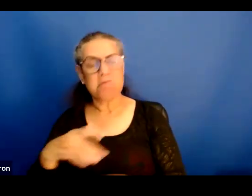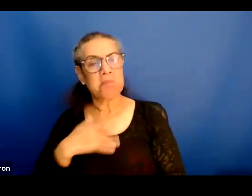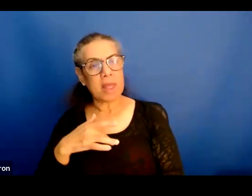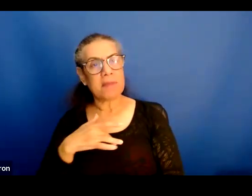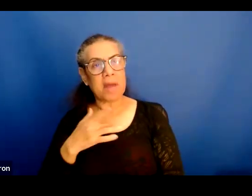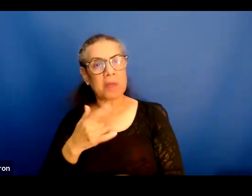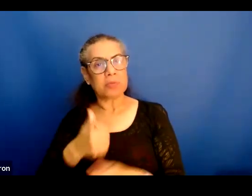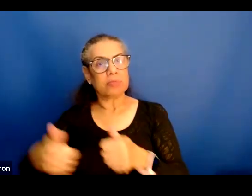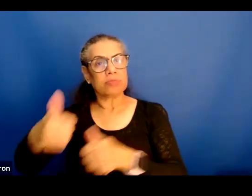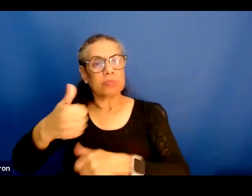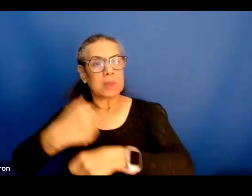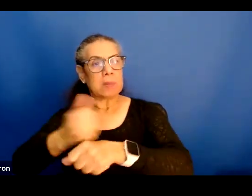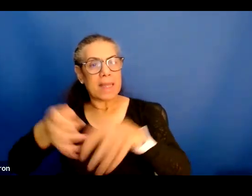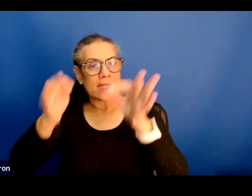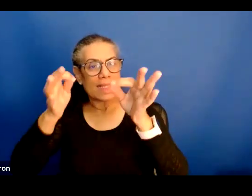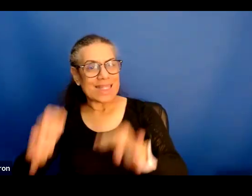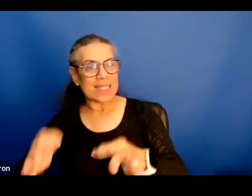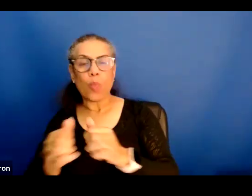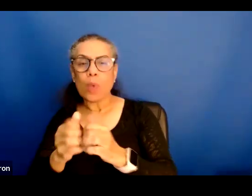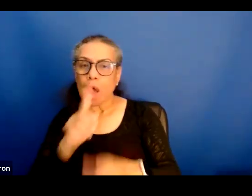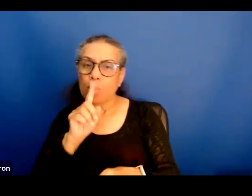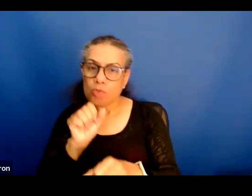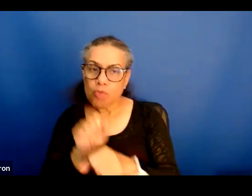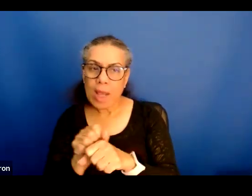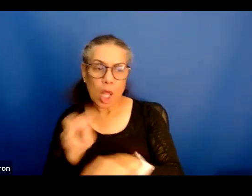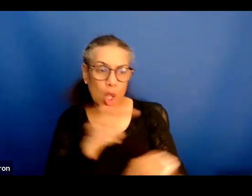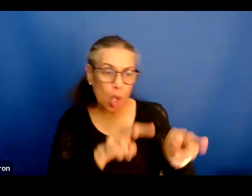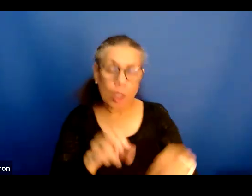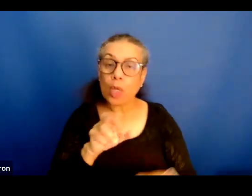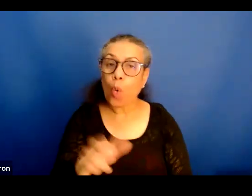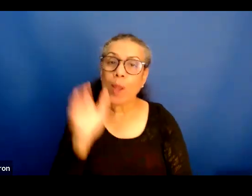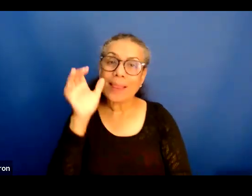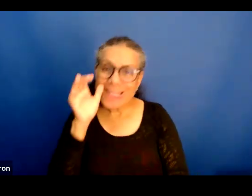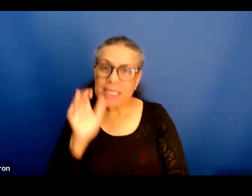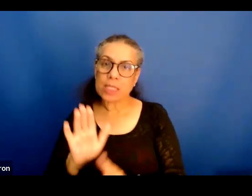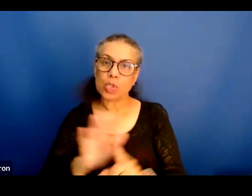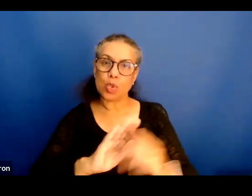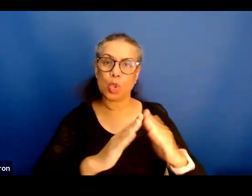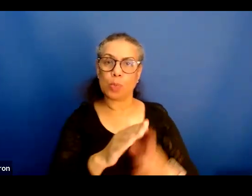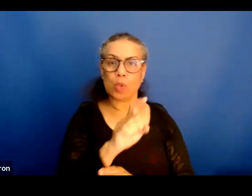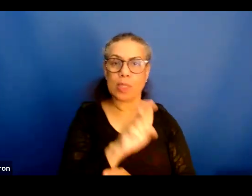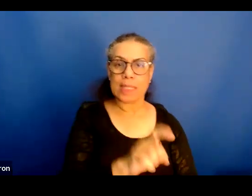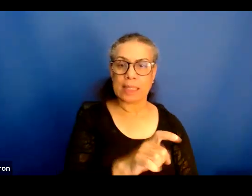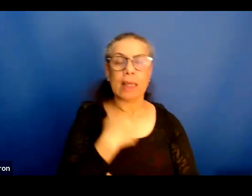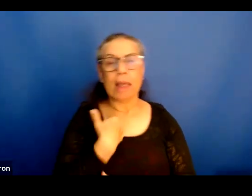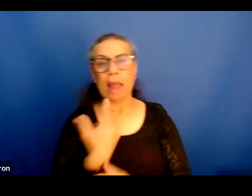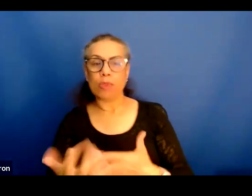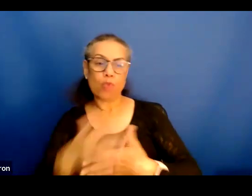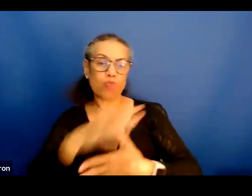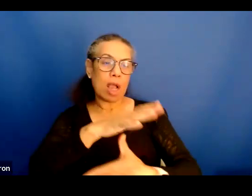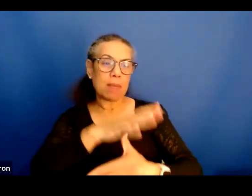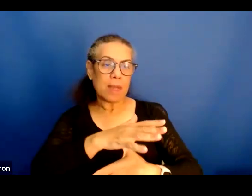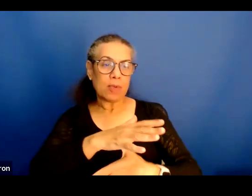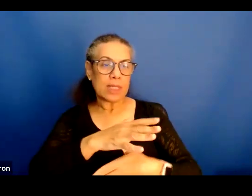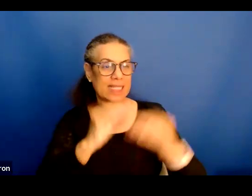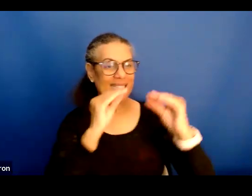make decisions and mandates without observing nor listening to their needs. The dominant mode of instruction is